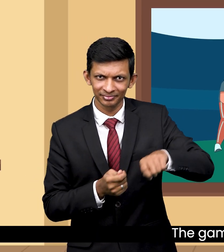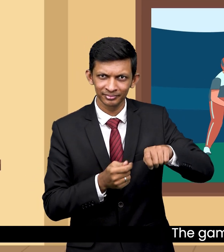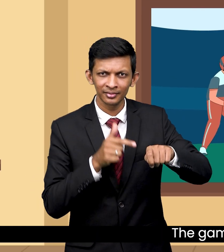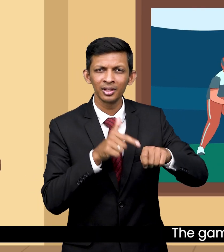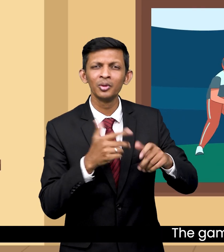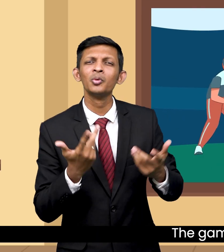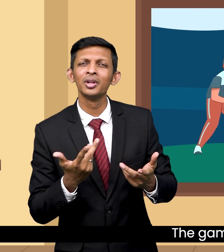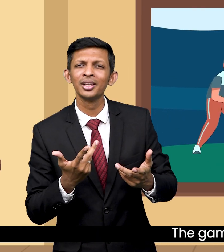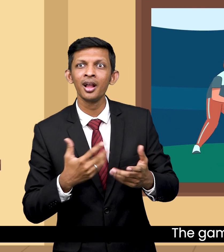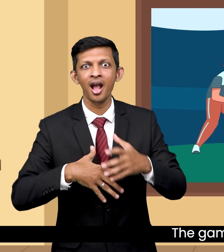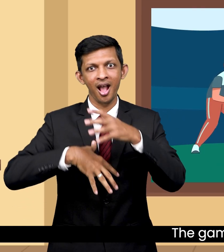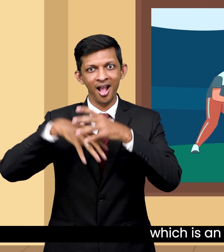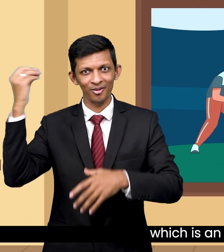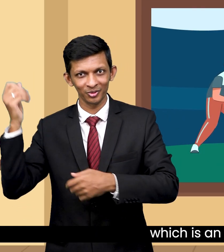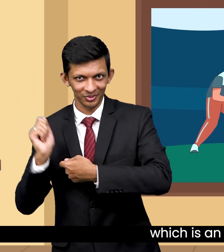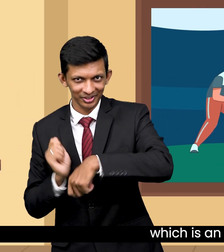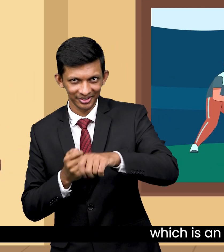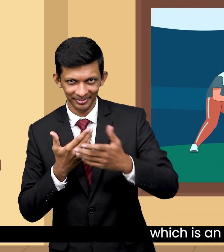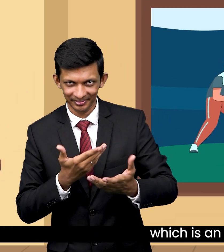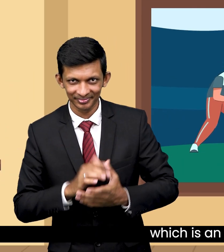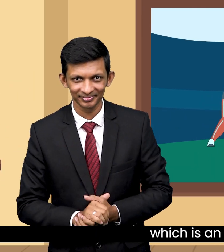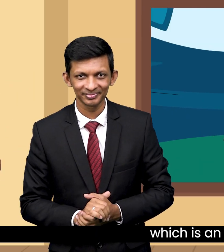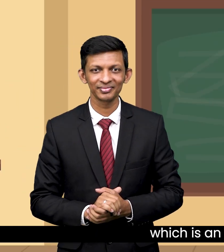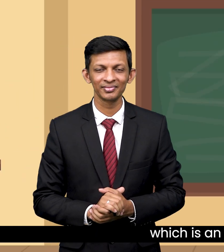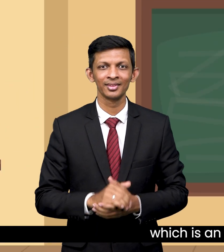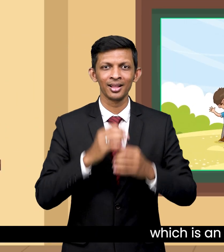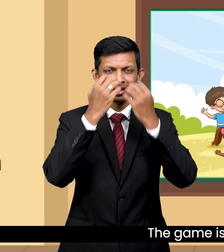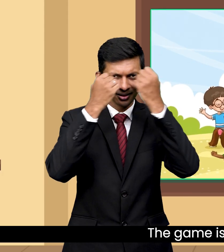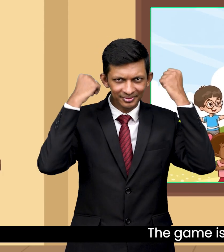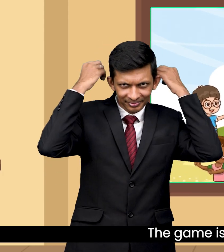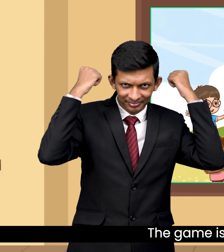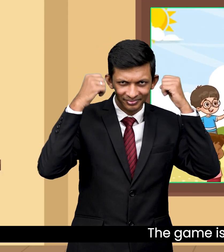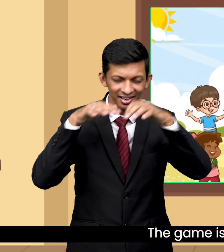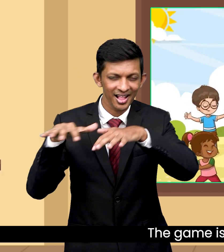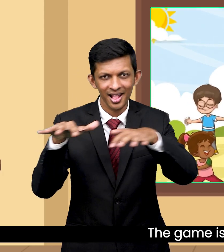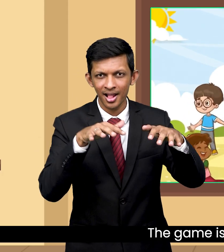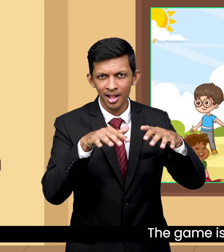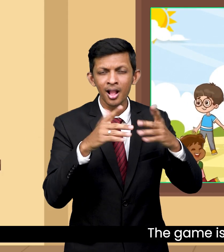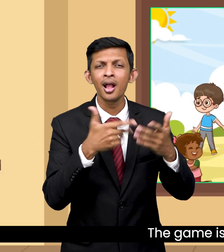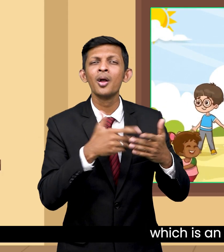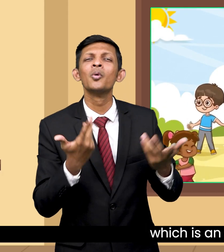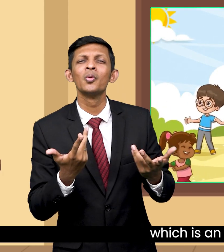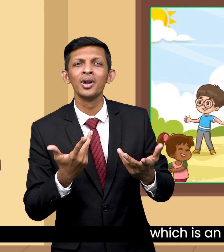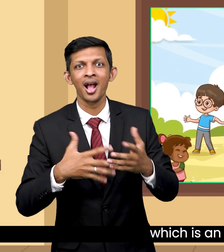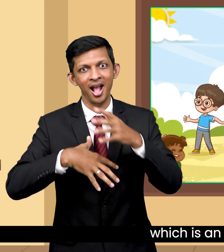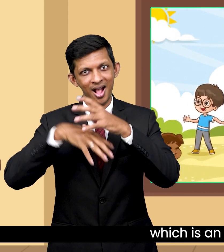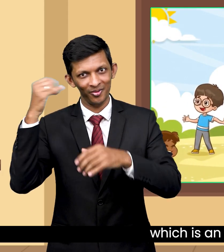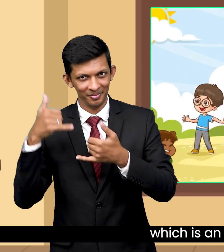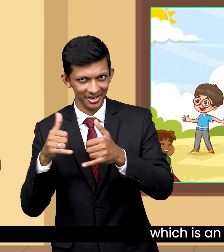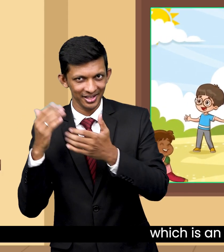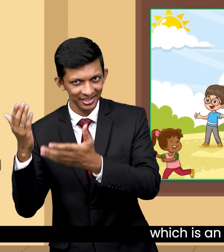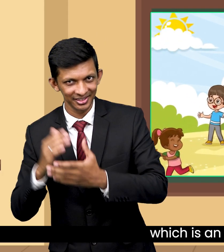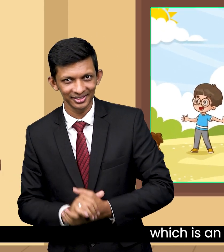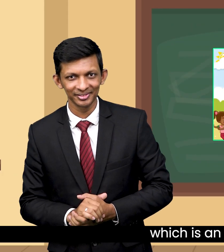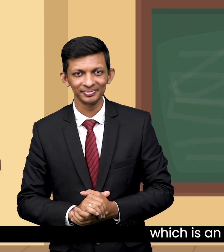The game is cricket, which is an outdoor game. The game is hide and seek, which is an outdoor